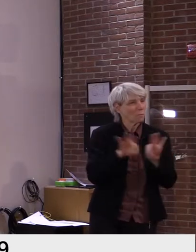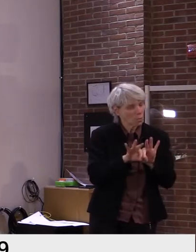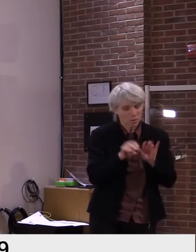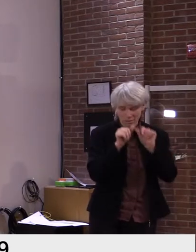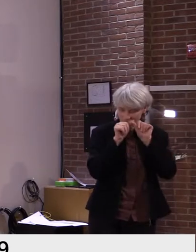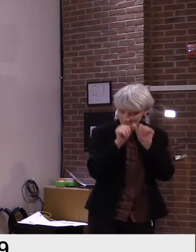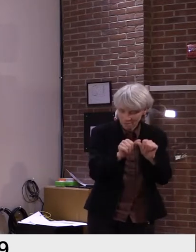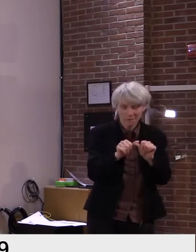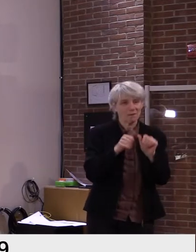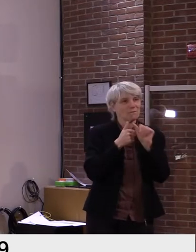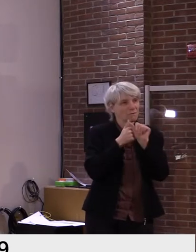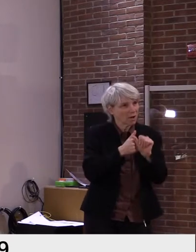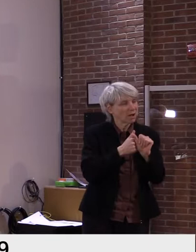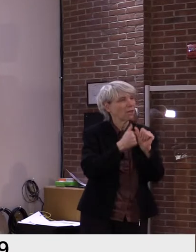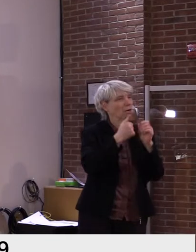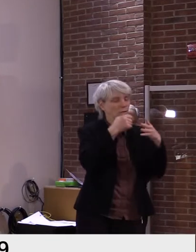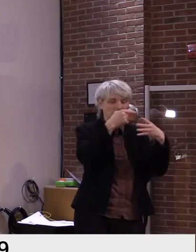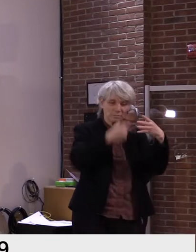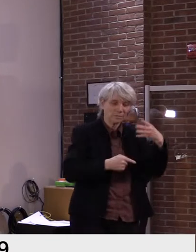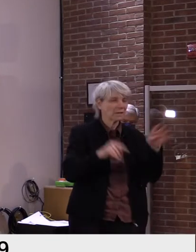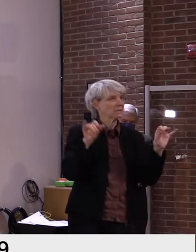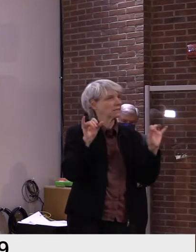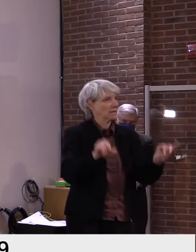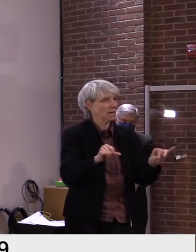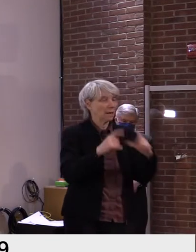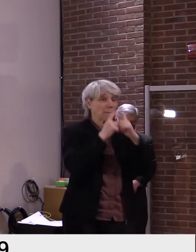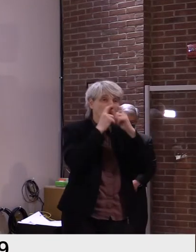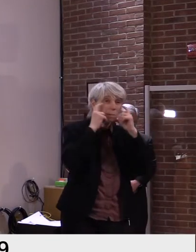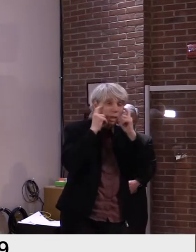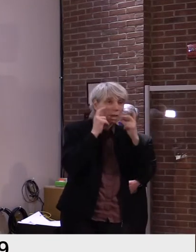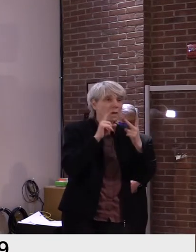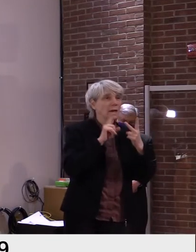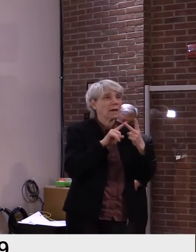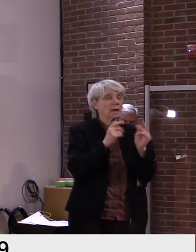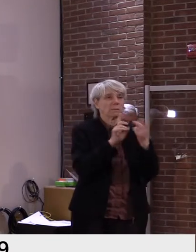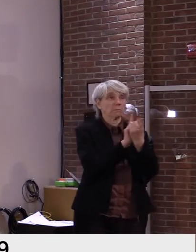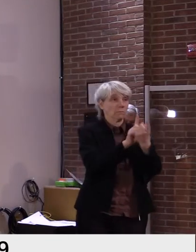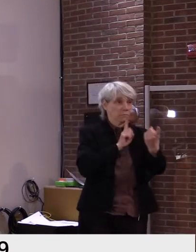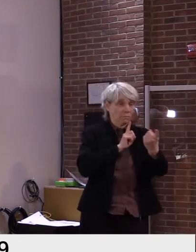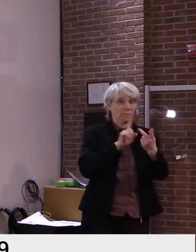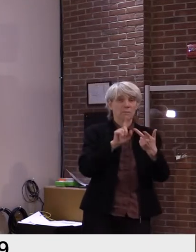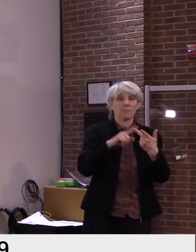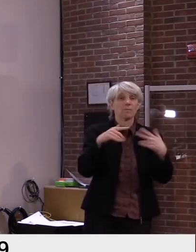protocols, including wearing a mask, keeping our distance, and avoiding crowds.